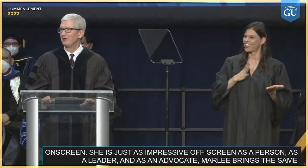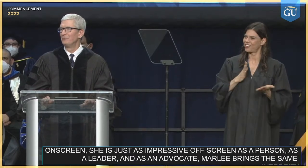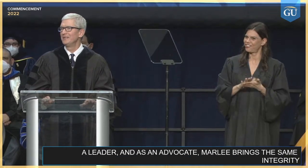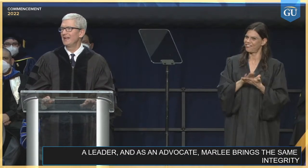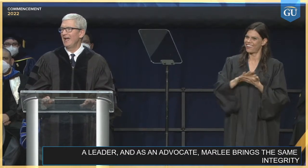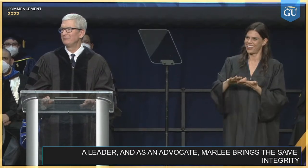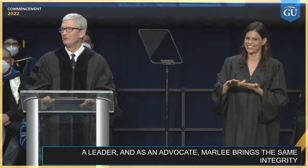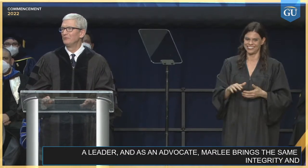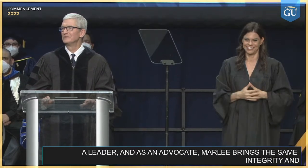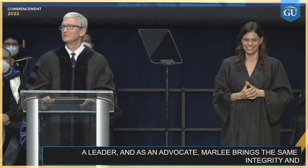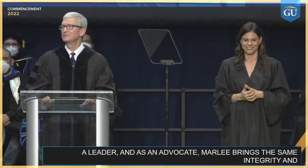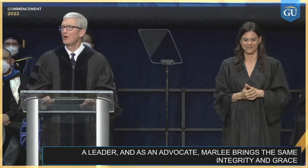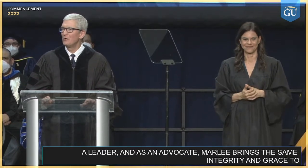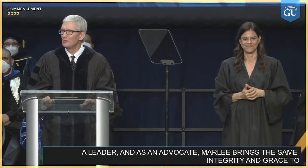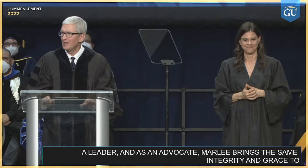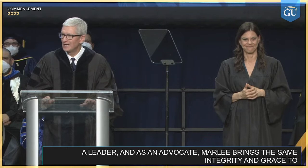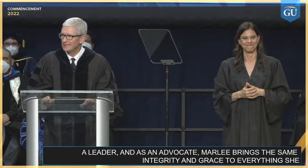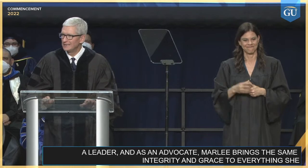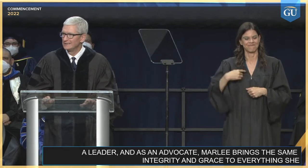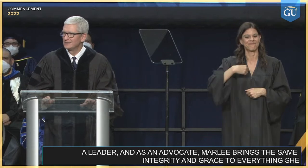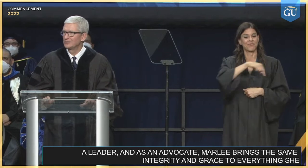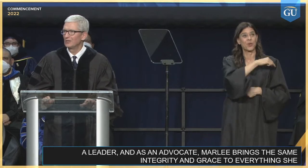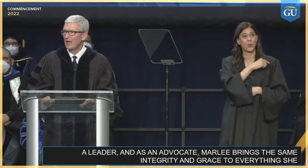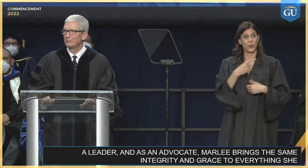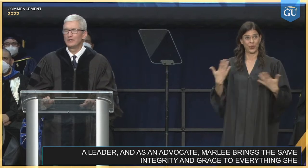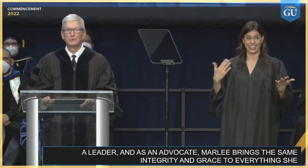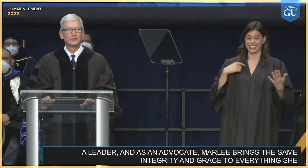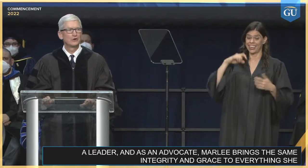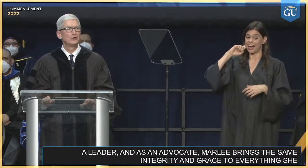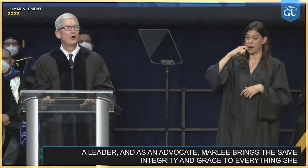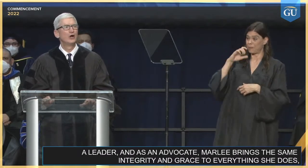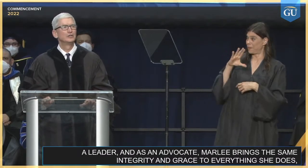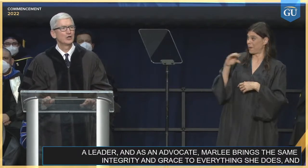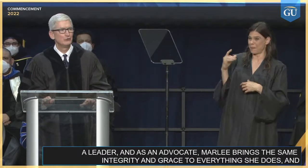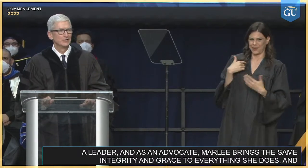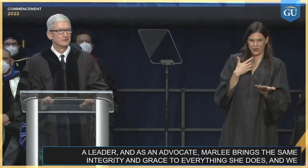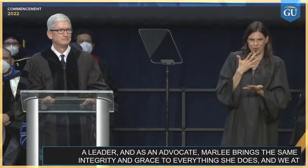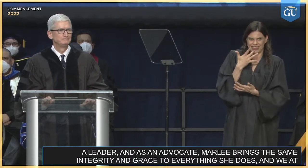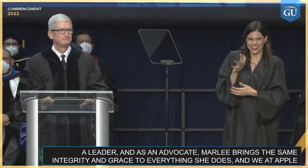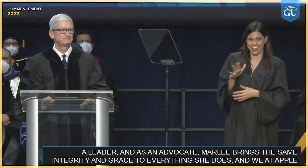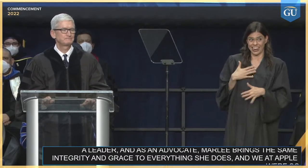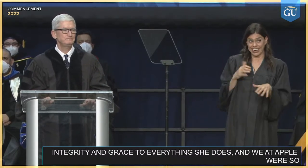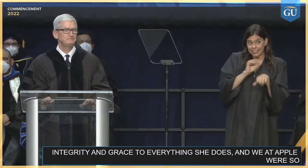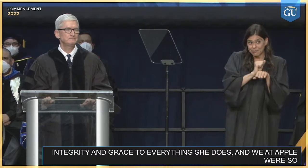at Apple, we're so lucky to collaborate with her on CODA.